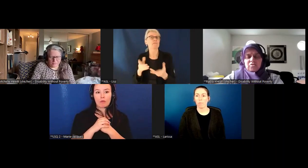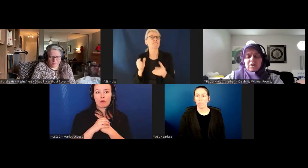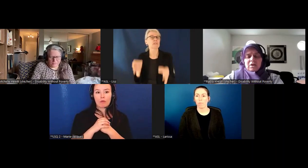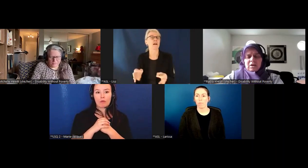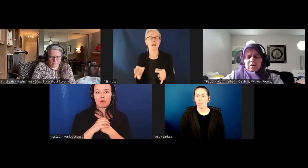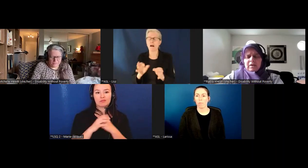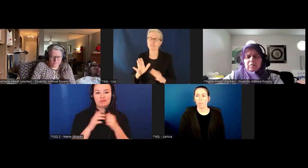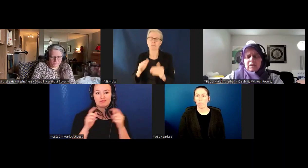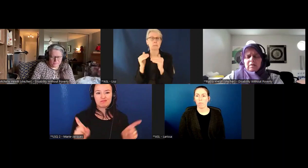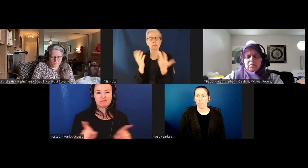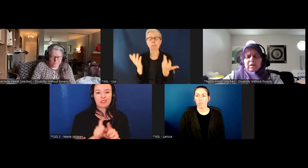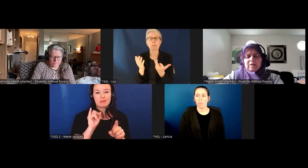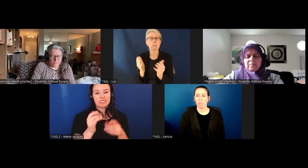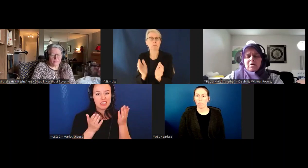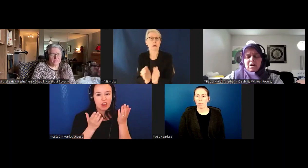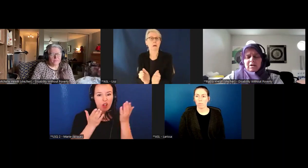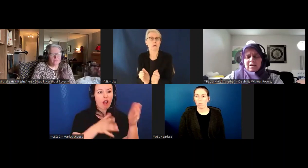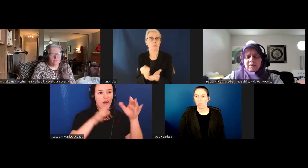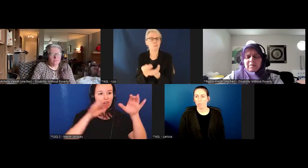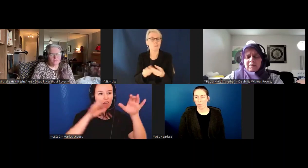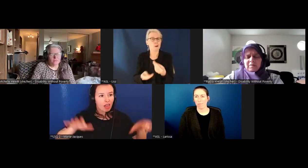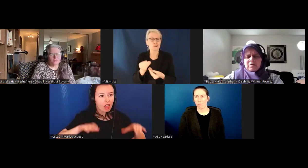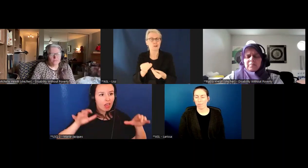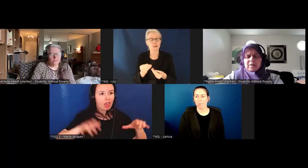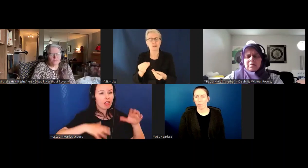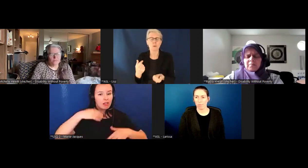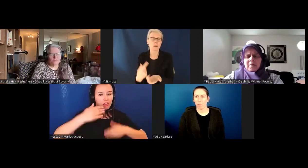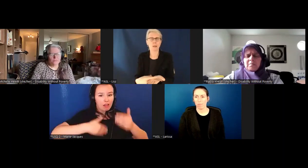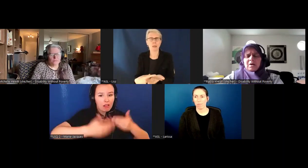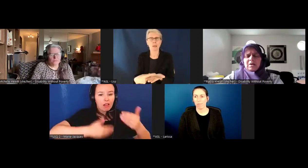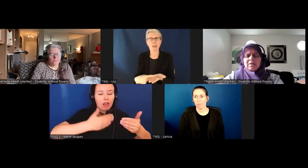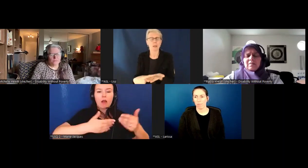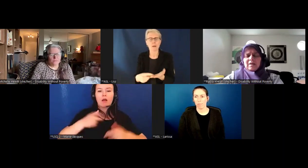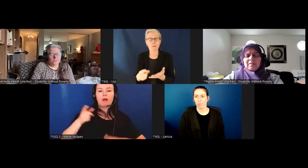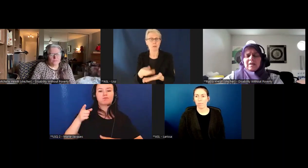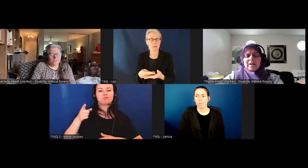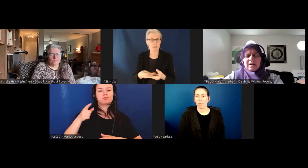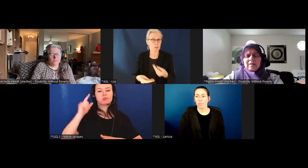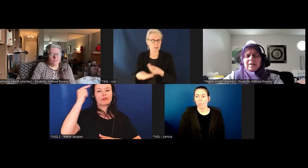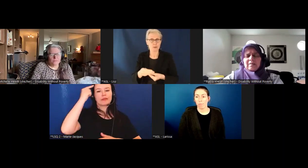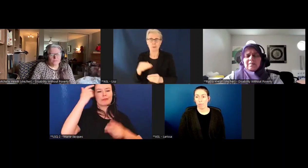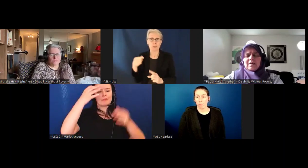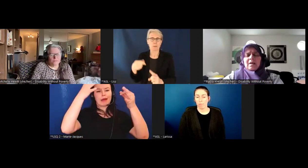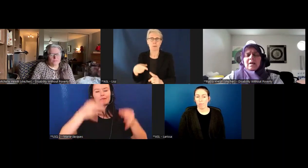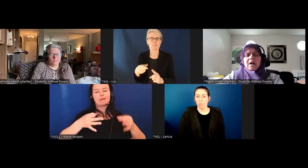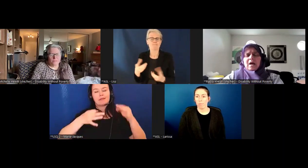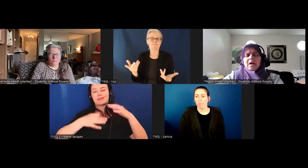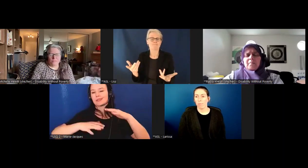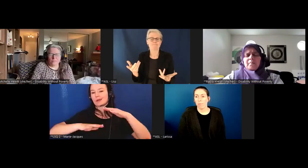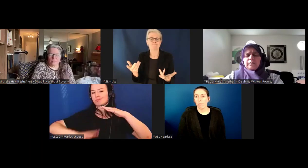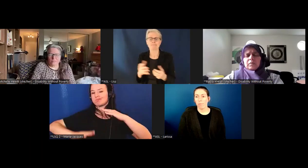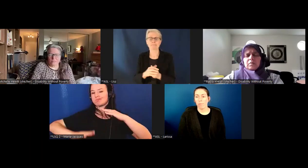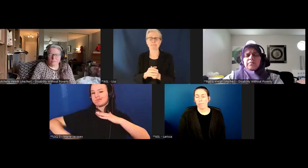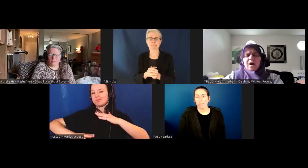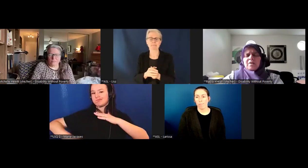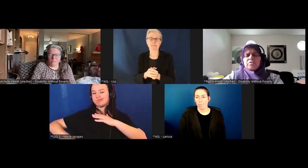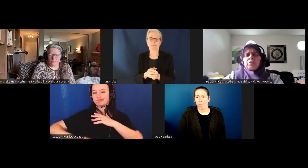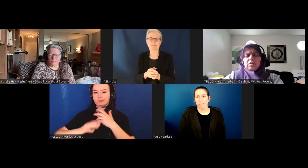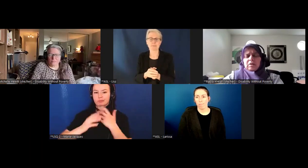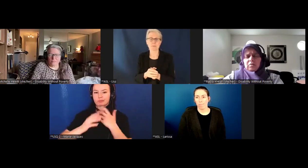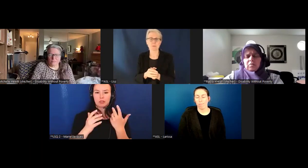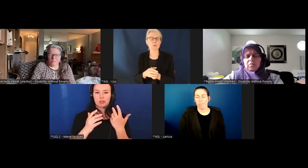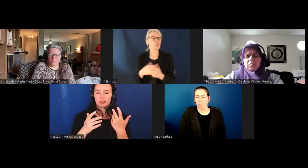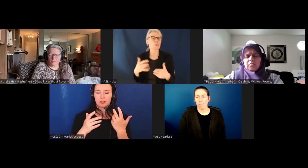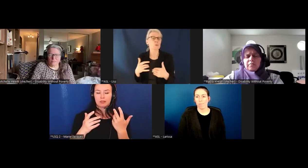And we can keep talking about the budget, but the bottom line is it's um, far